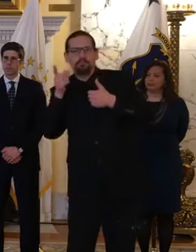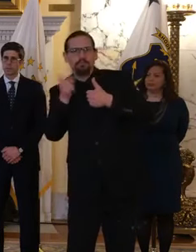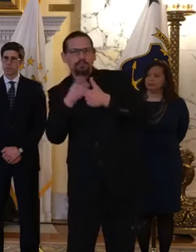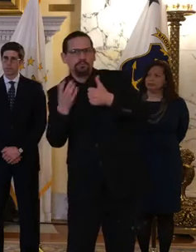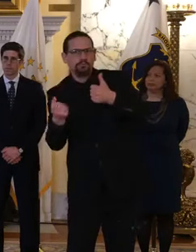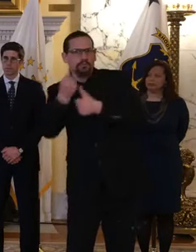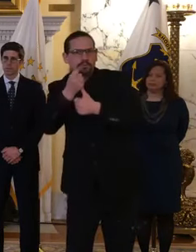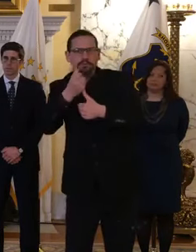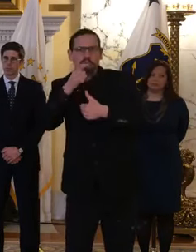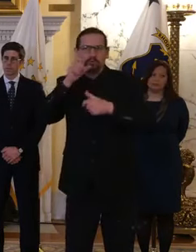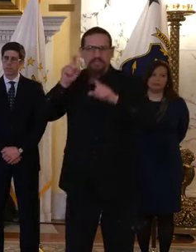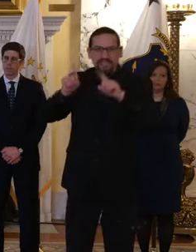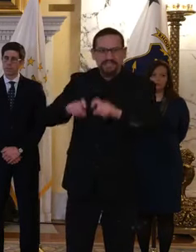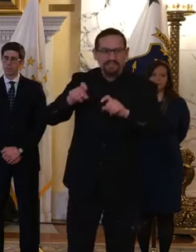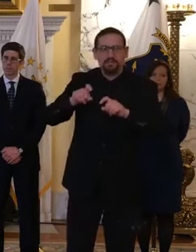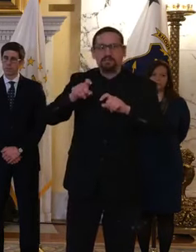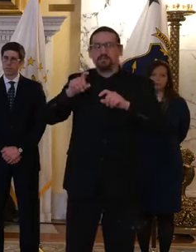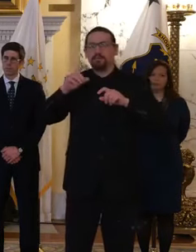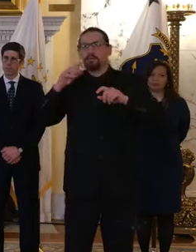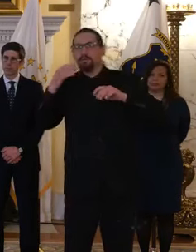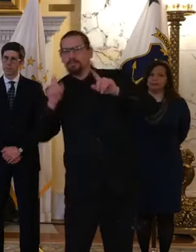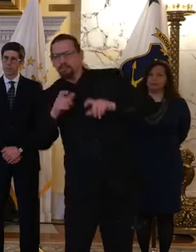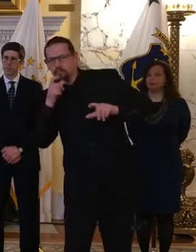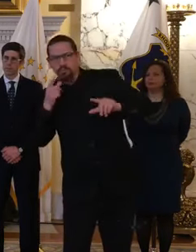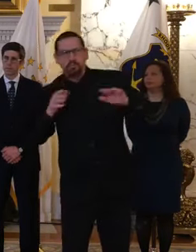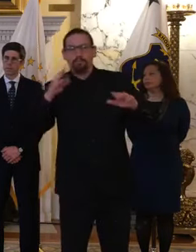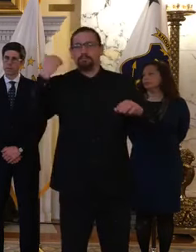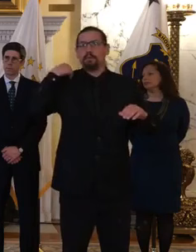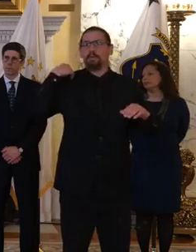to determine the testing approach.